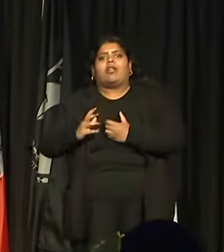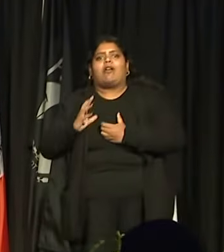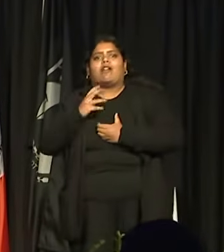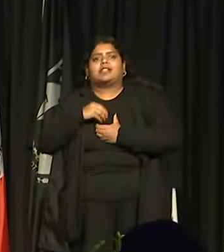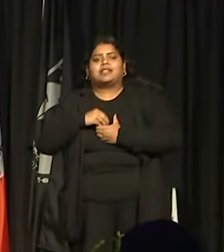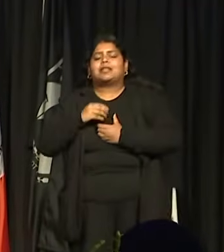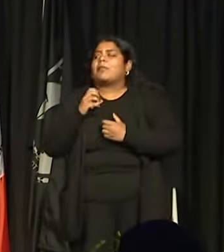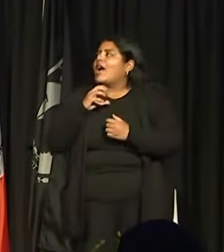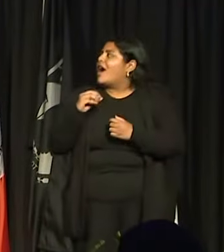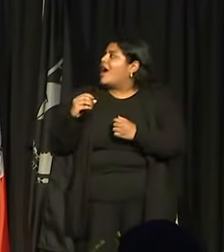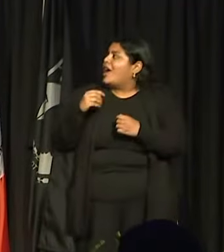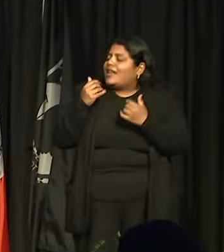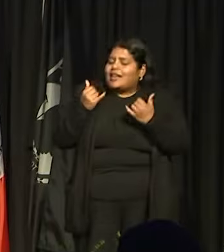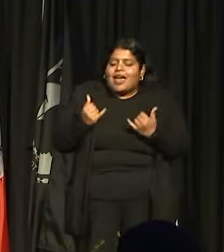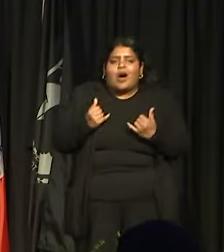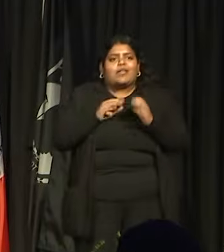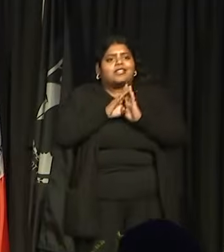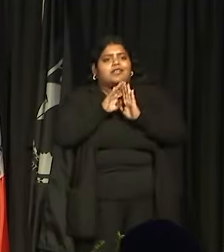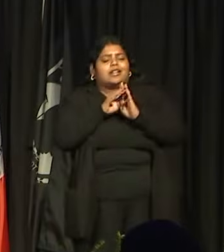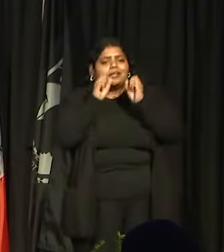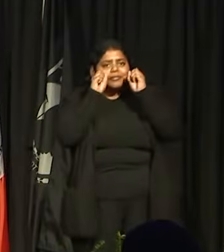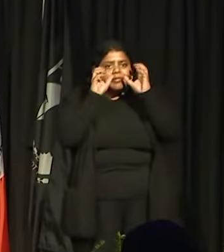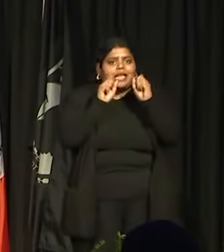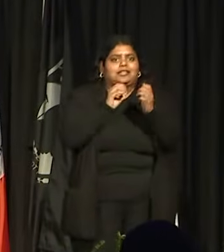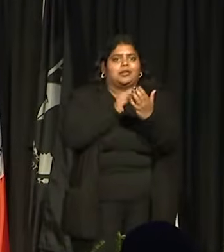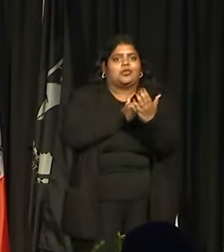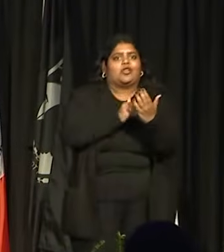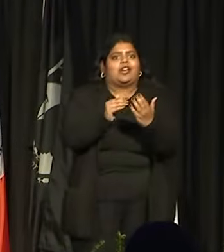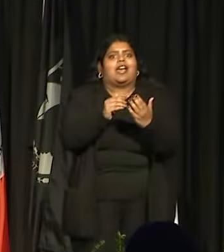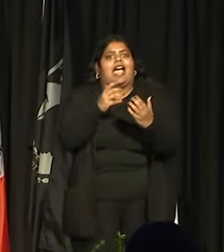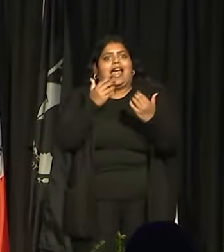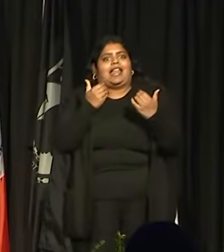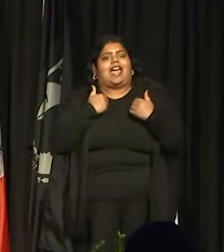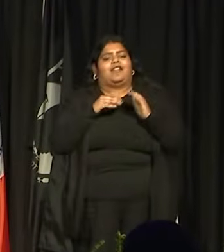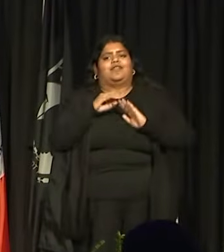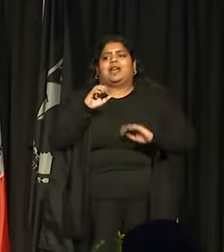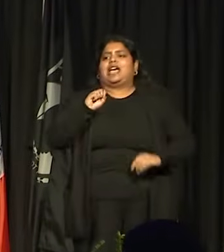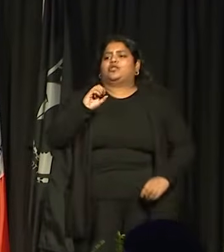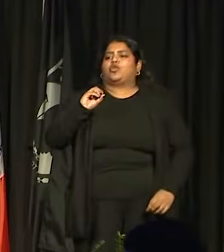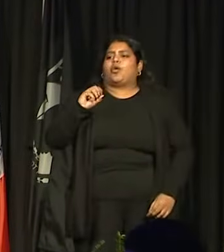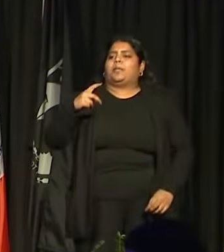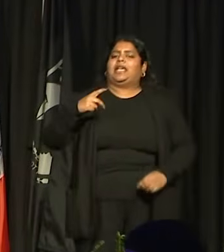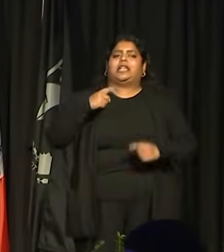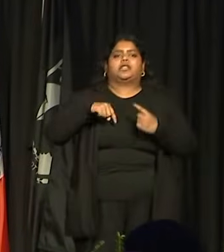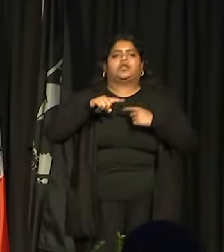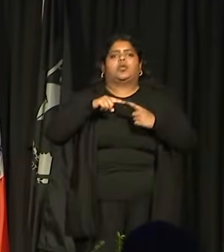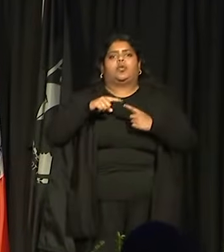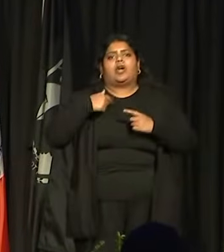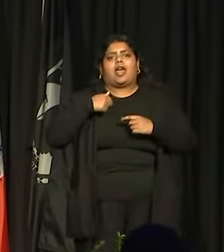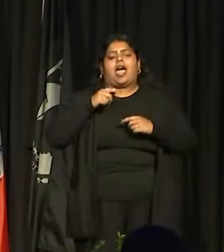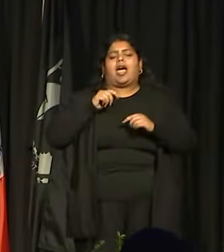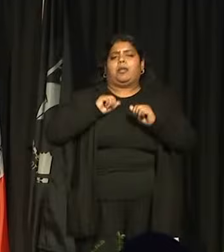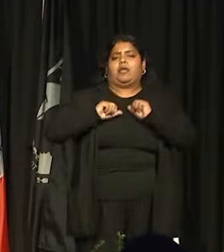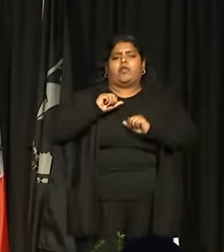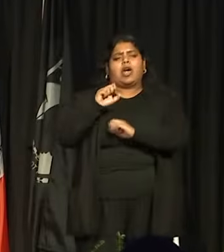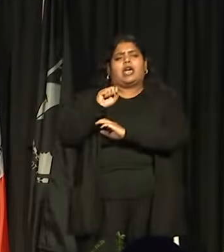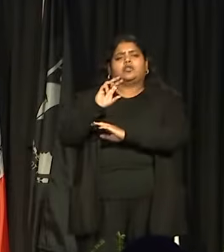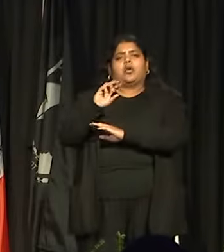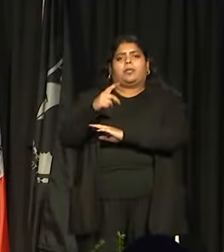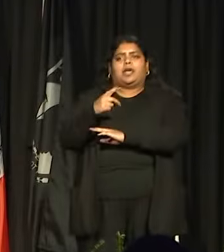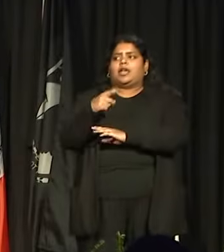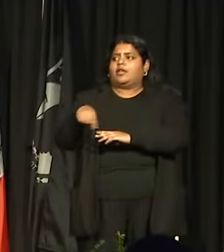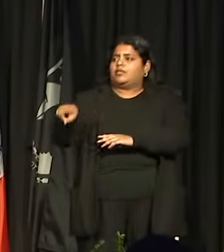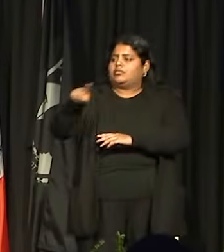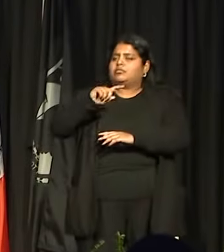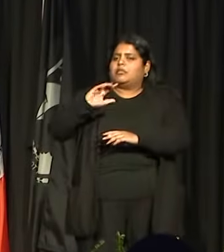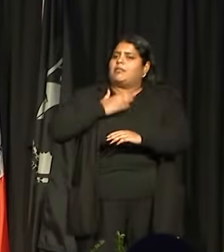I have now developed certain SOPs when I perform. And one such SOP is for those of our